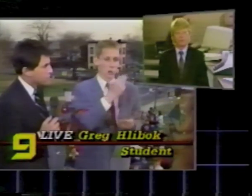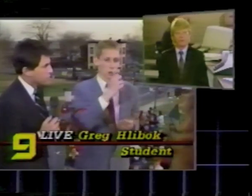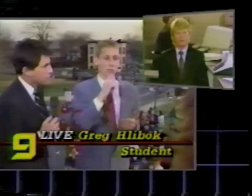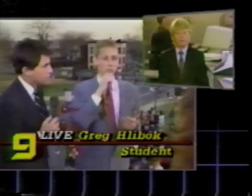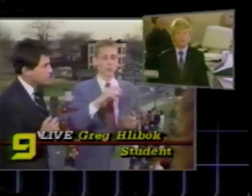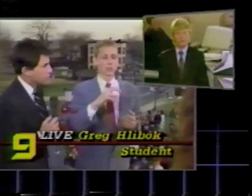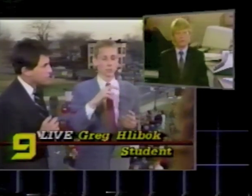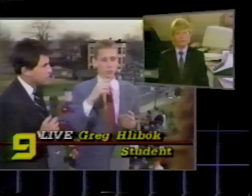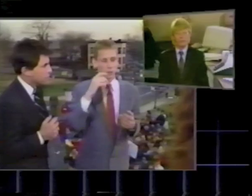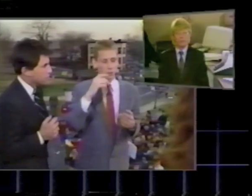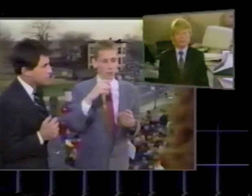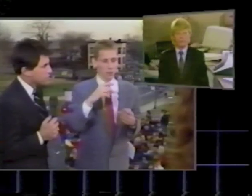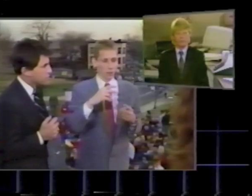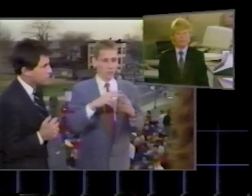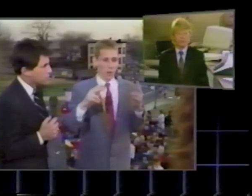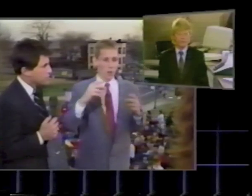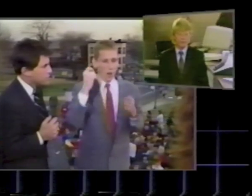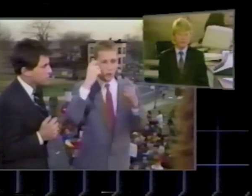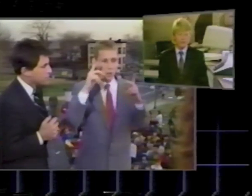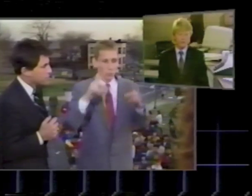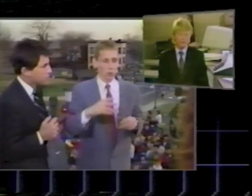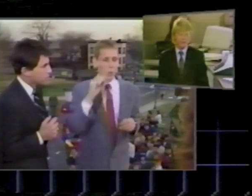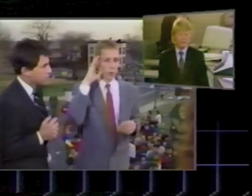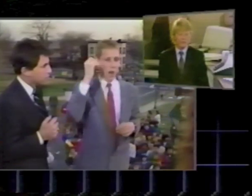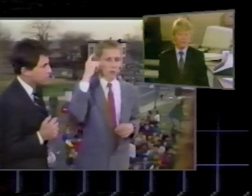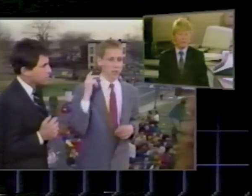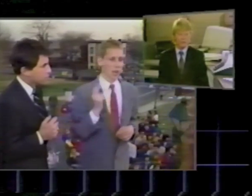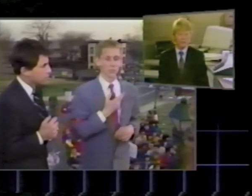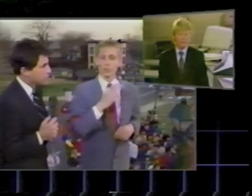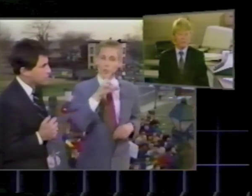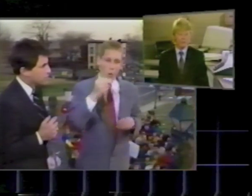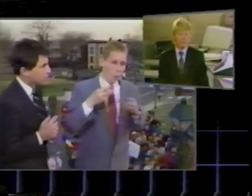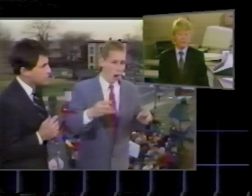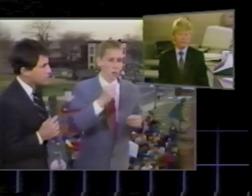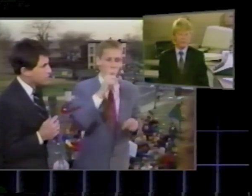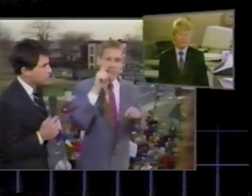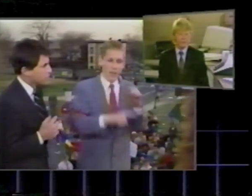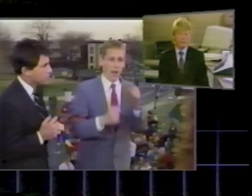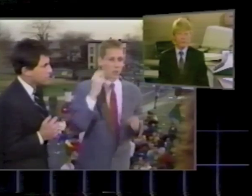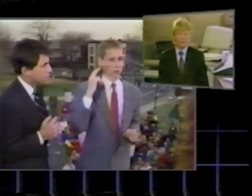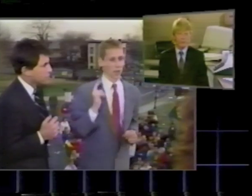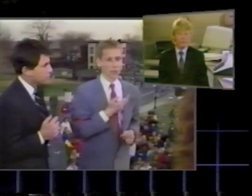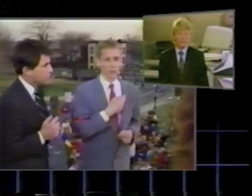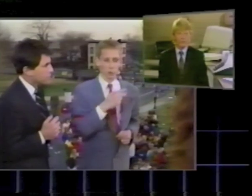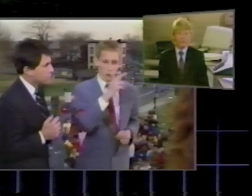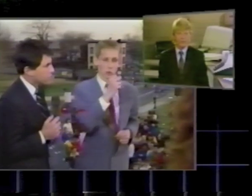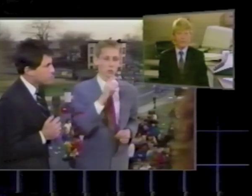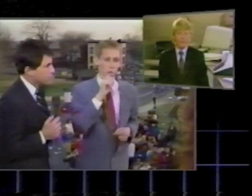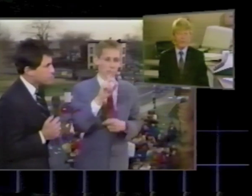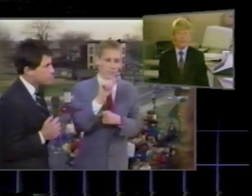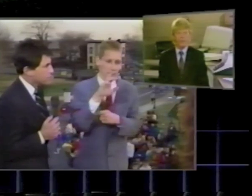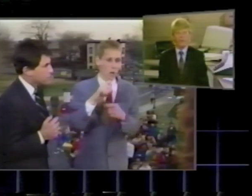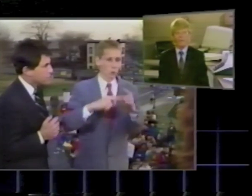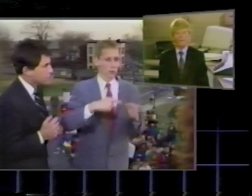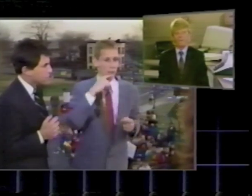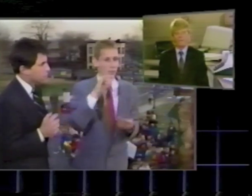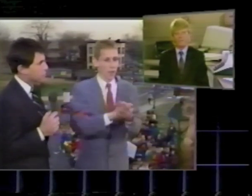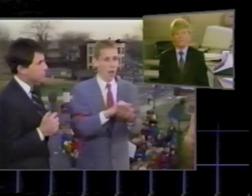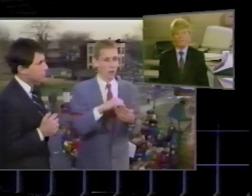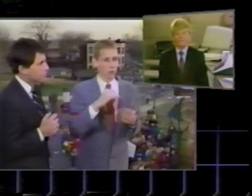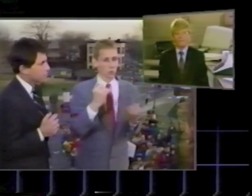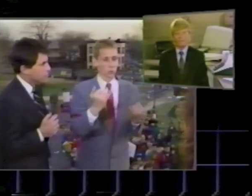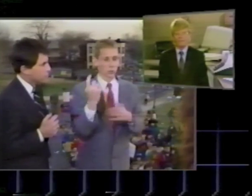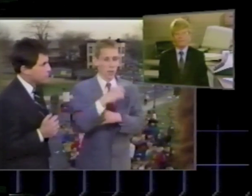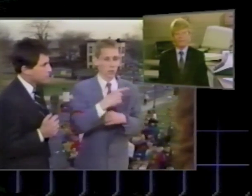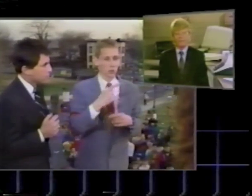and she dares to say that she is a very concerned person and she will consider us and be sensitive to us.